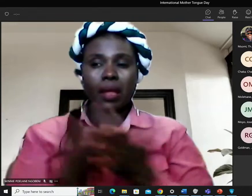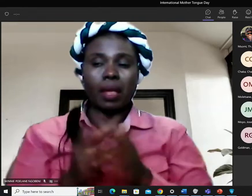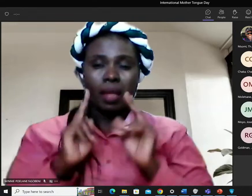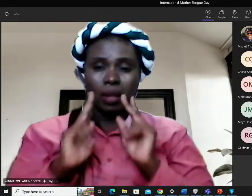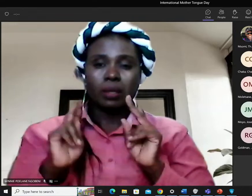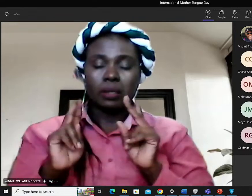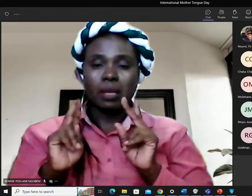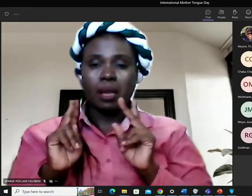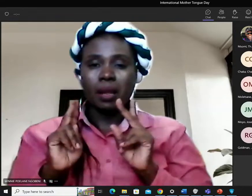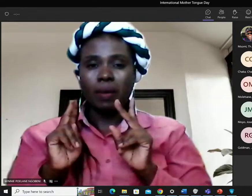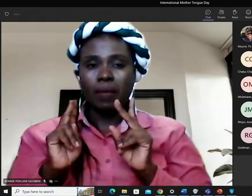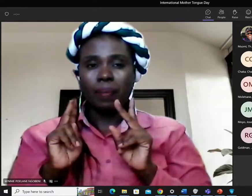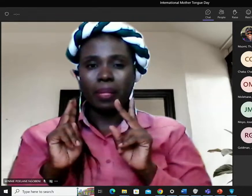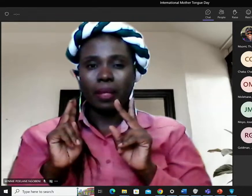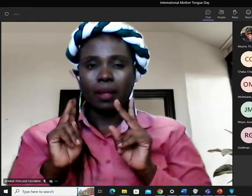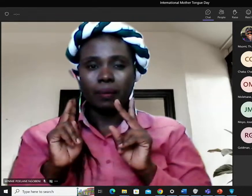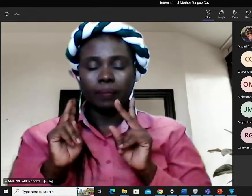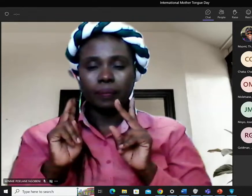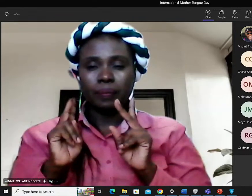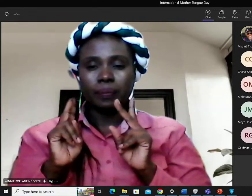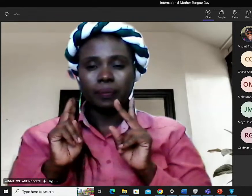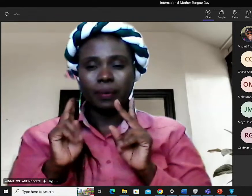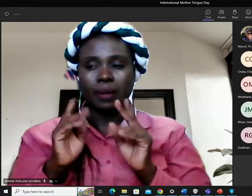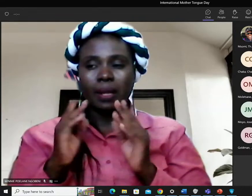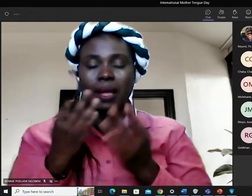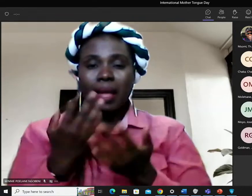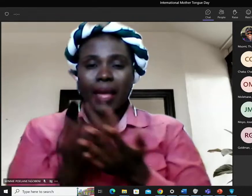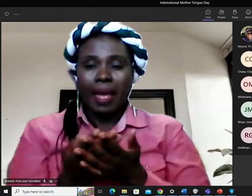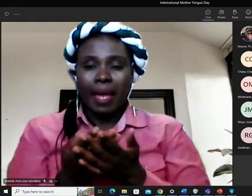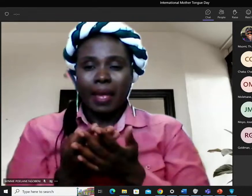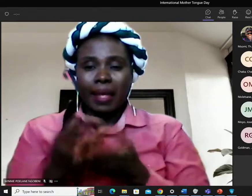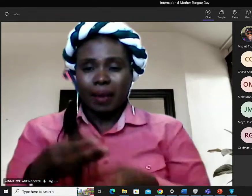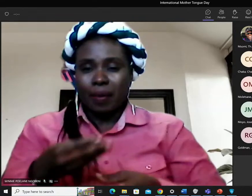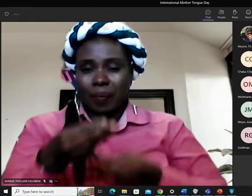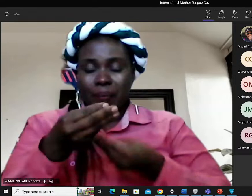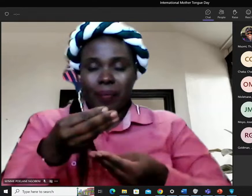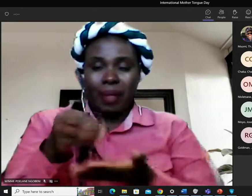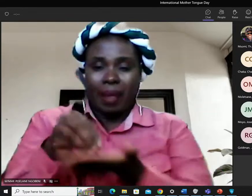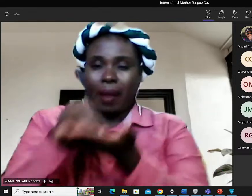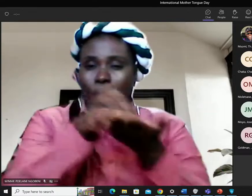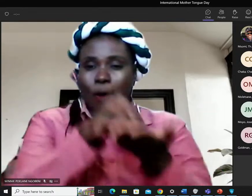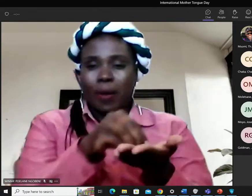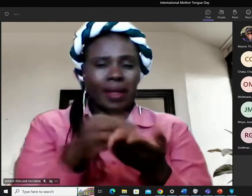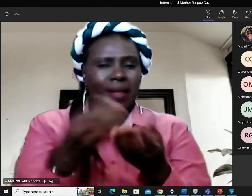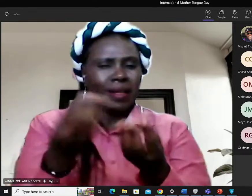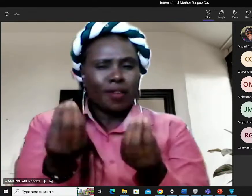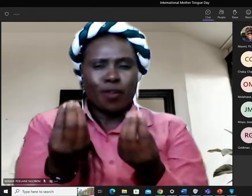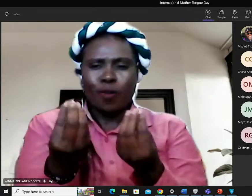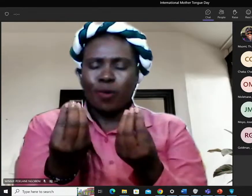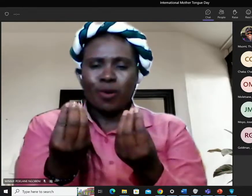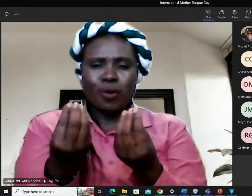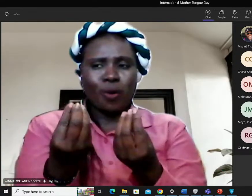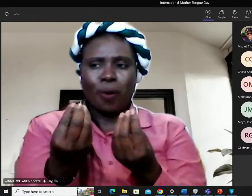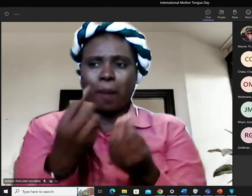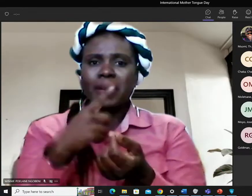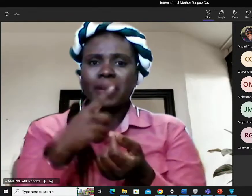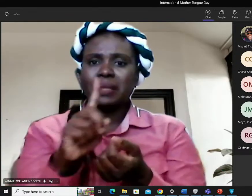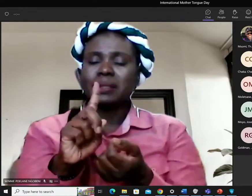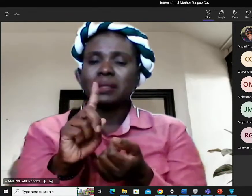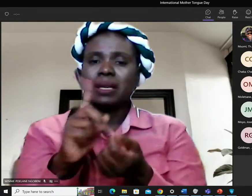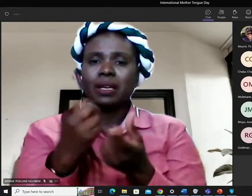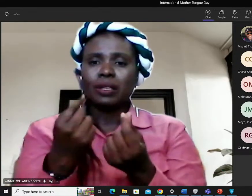just wish I could actually beam this so that you could see, because it makes it so much easier. But let's do it.